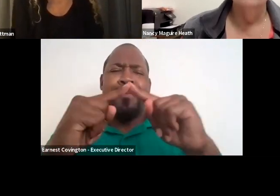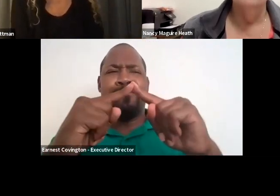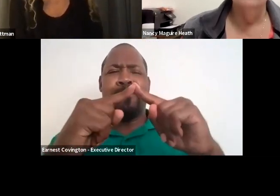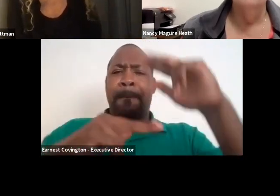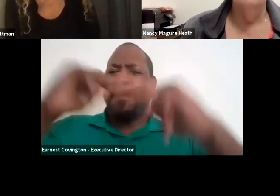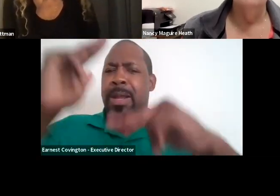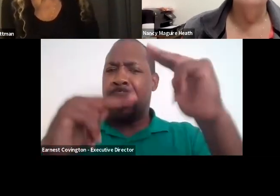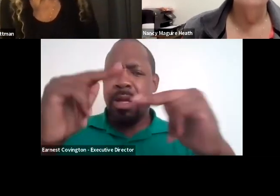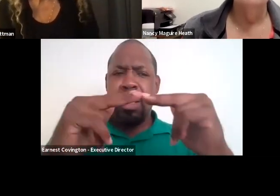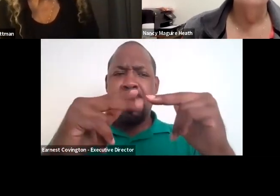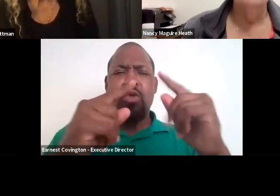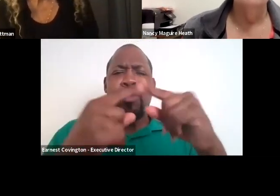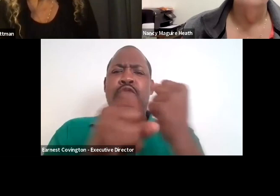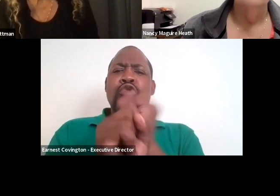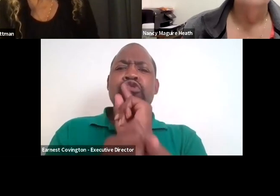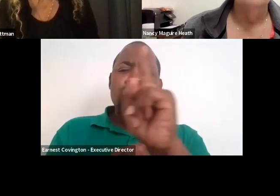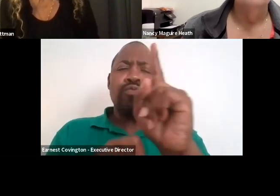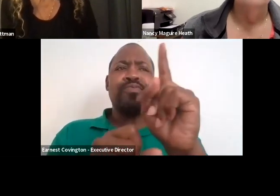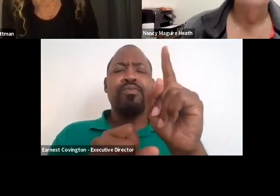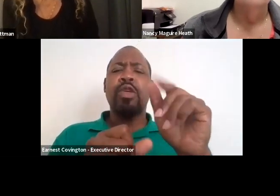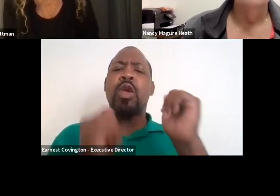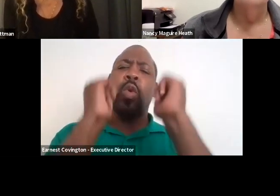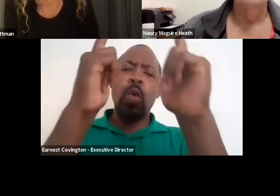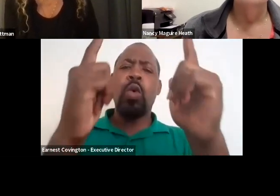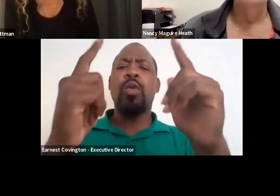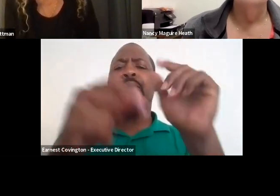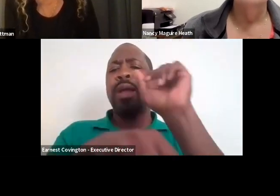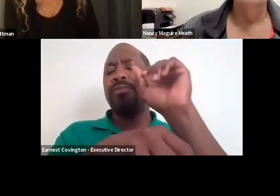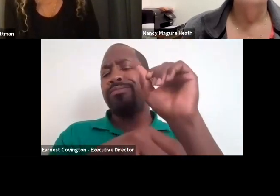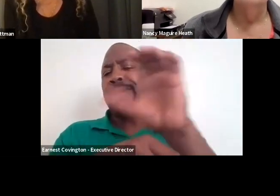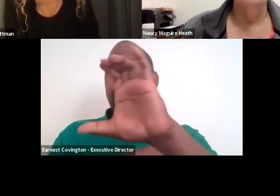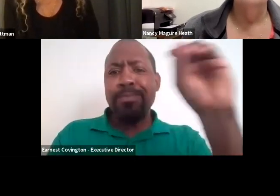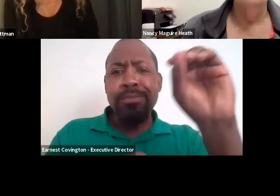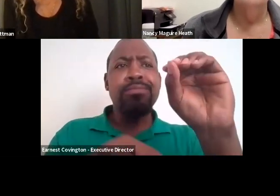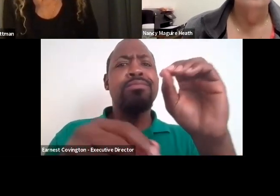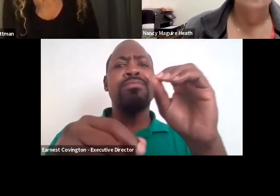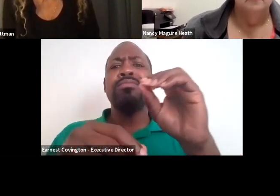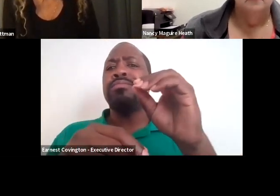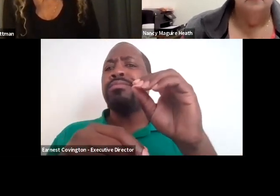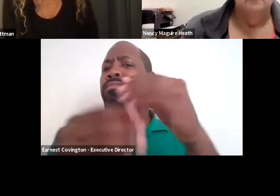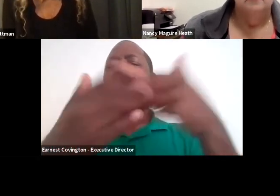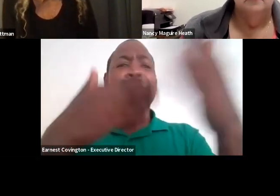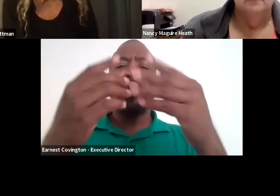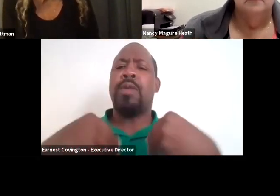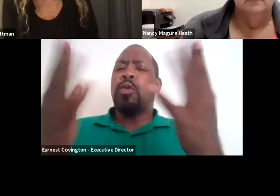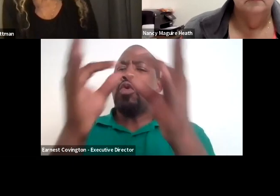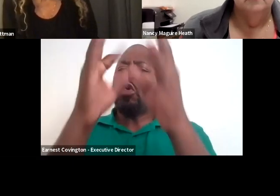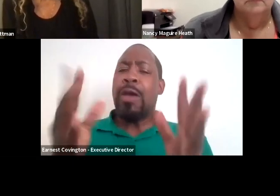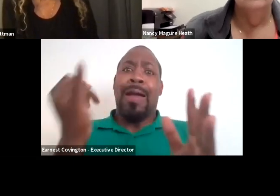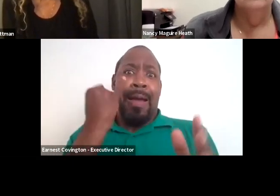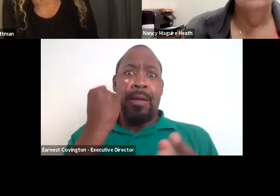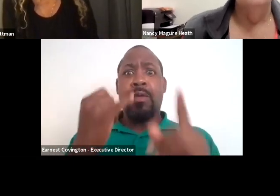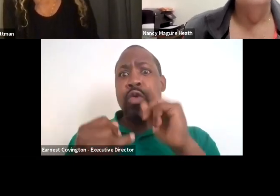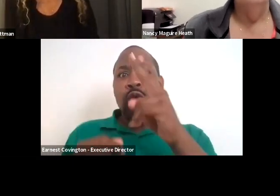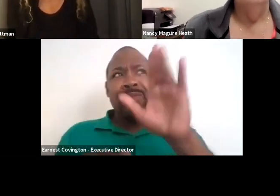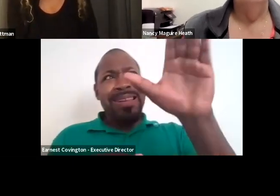communication. So that Employment Commission has really been working to build, to make sure that all companies,